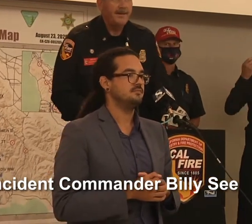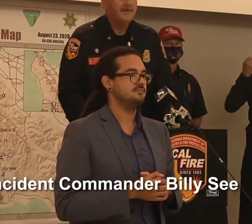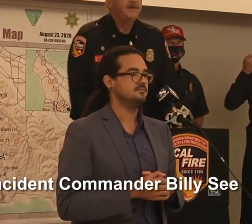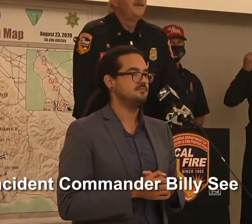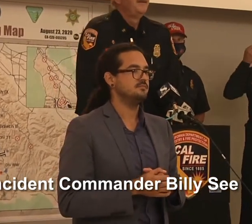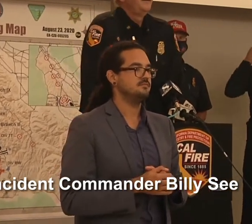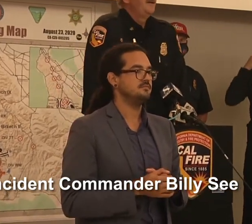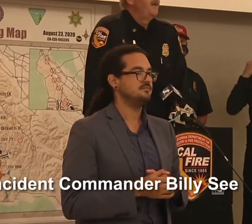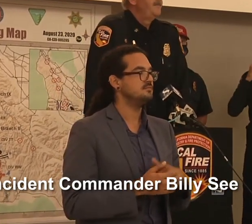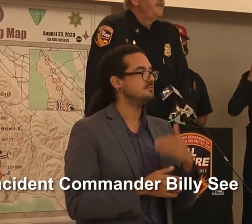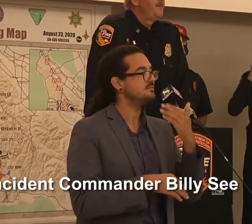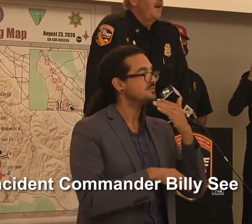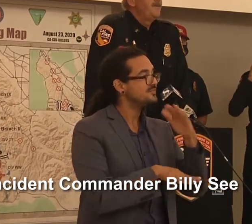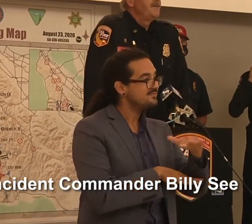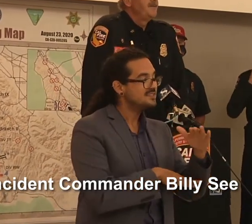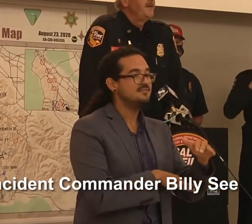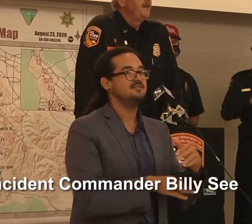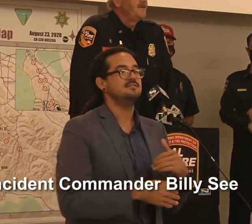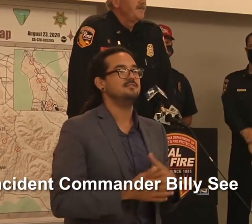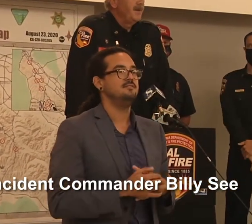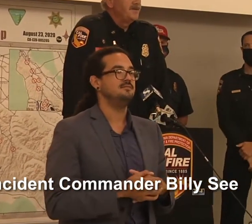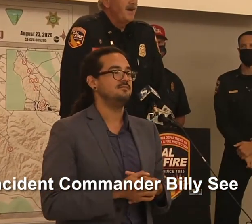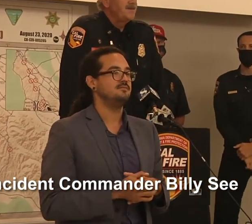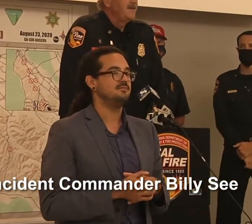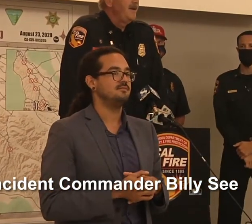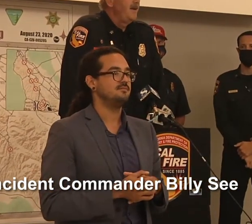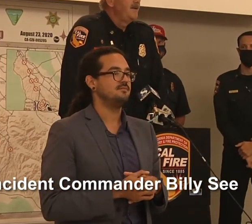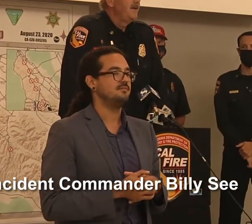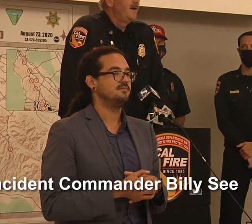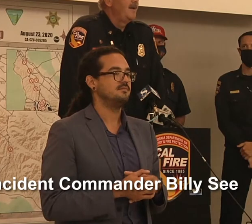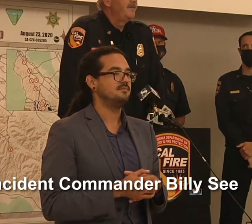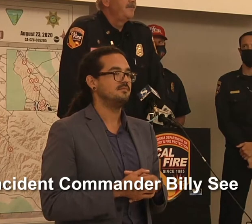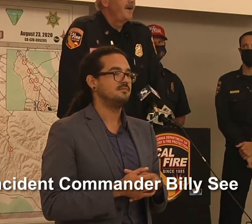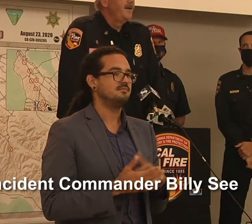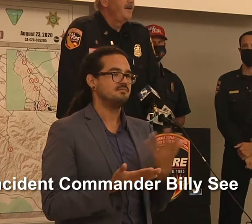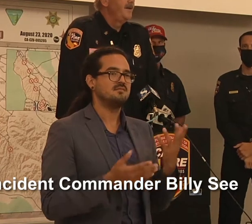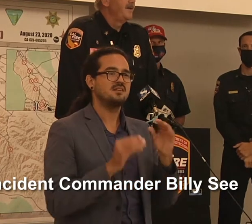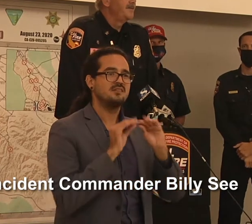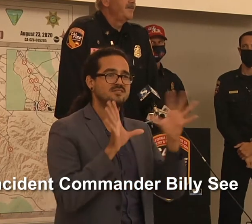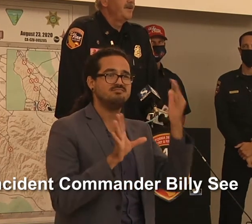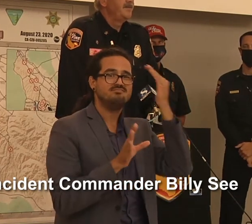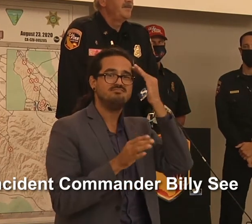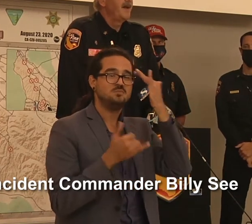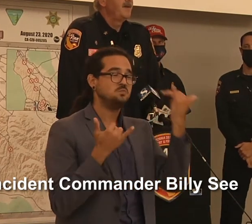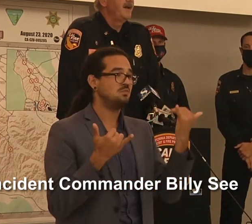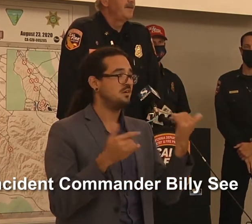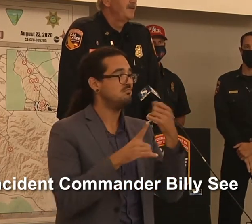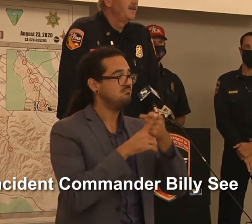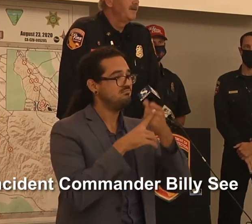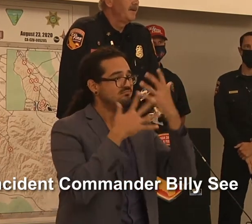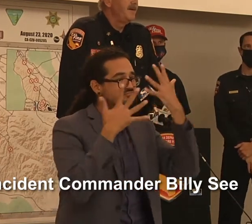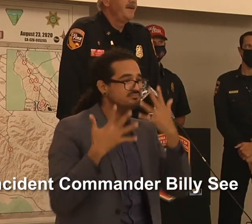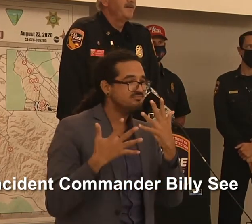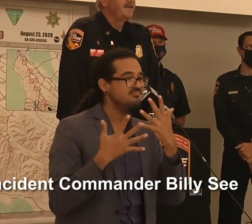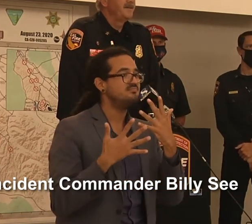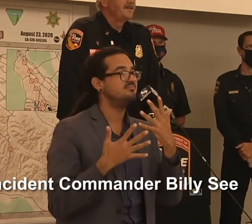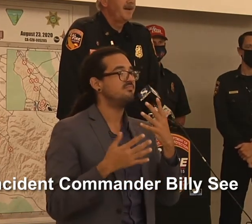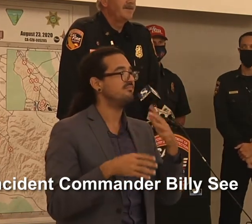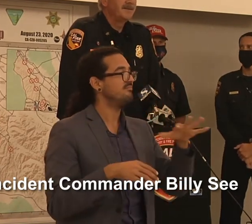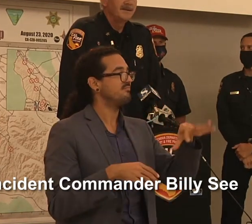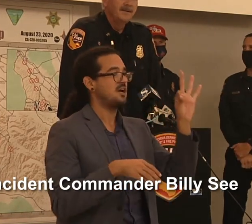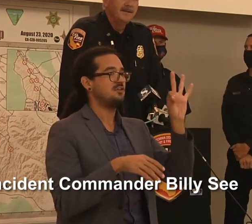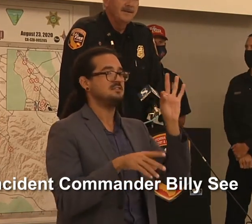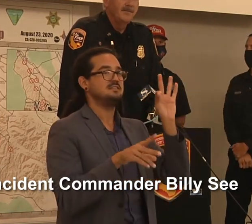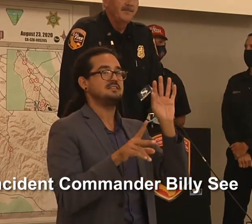Hey, good evening. Obviously, it's been a tragic day. Finding a civilian fatality out there on any incident